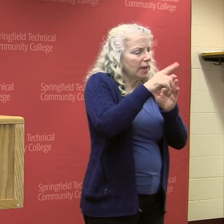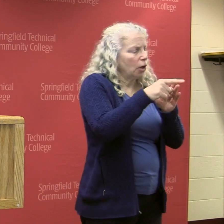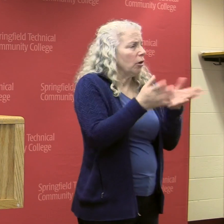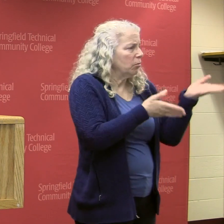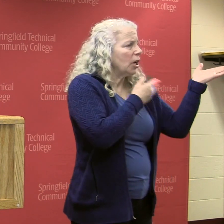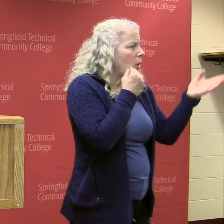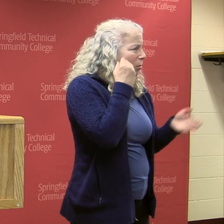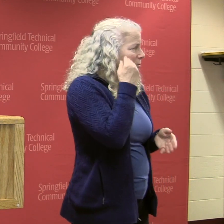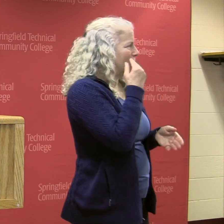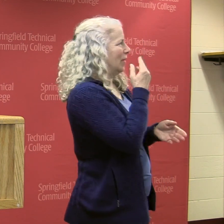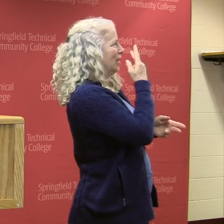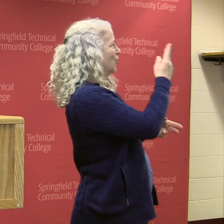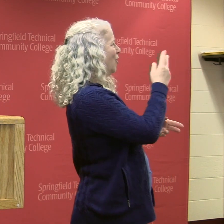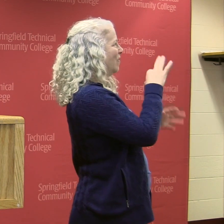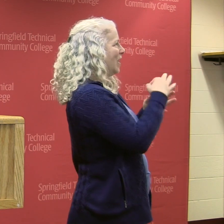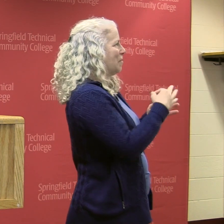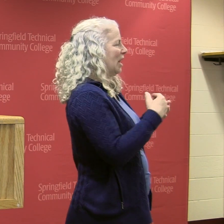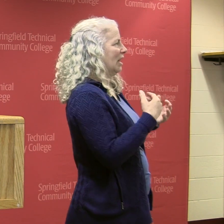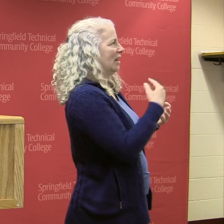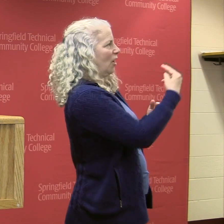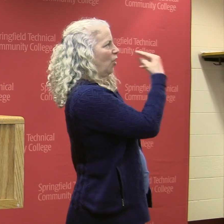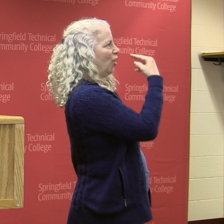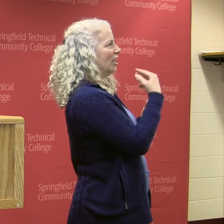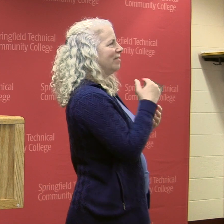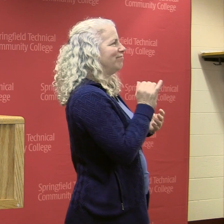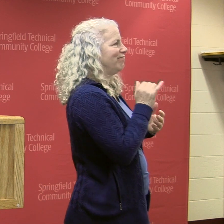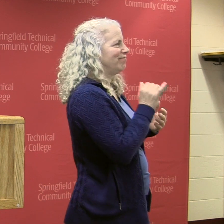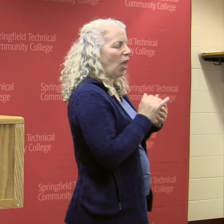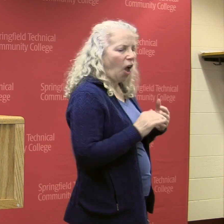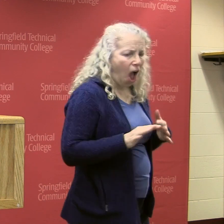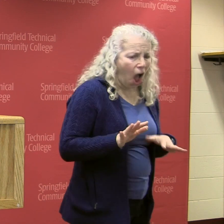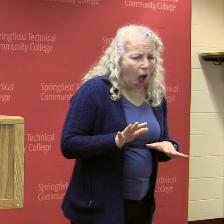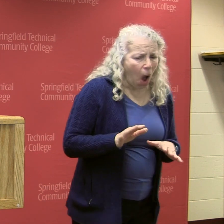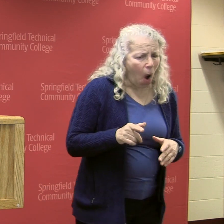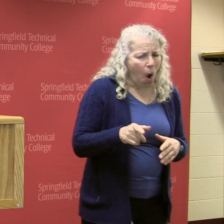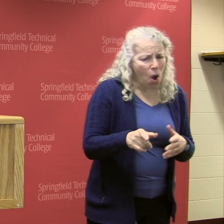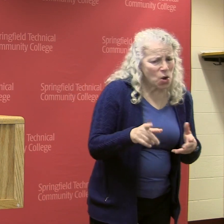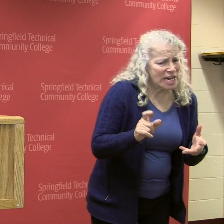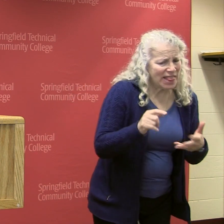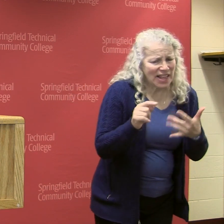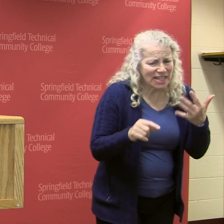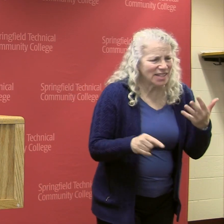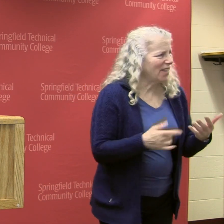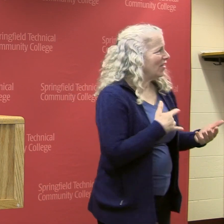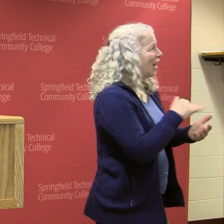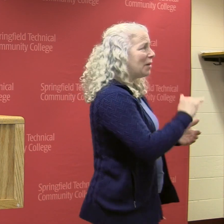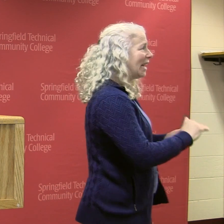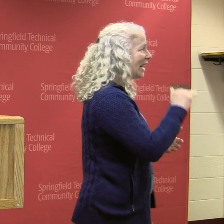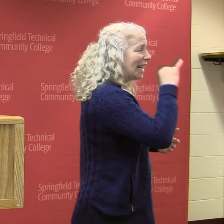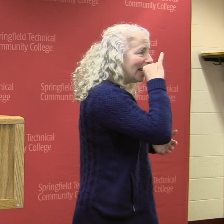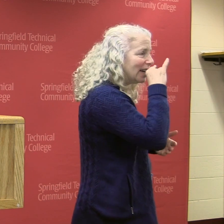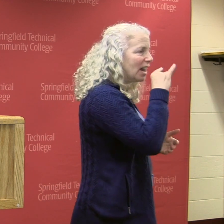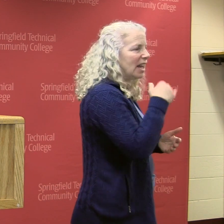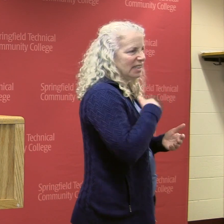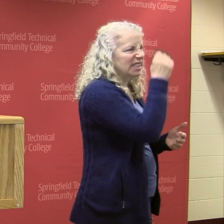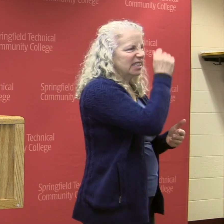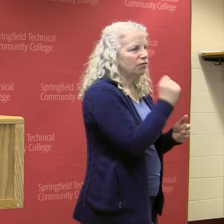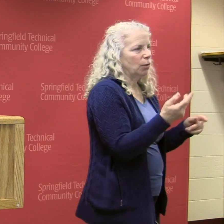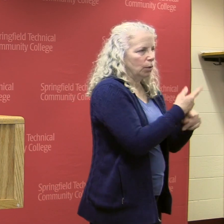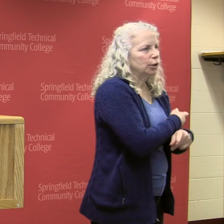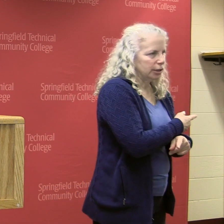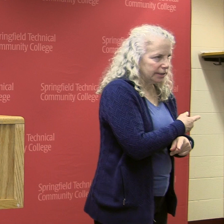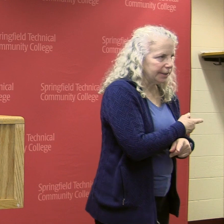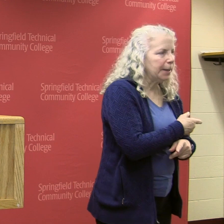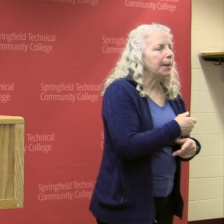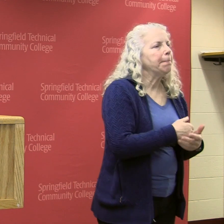was hard to see my family like this. They were always treating me like I was a little kid. My schizophrenia started to get worse.